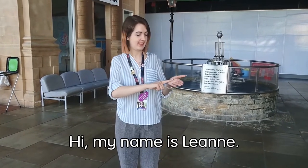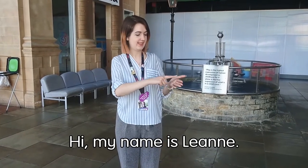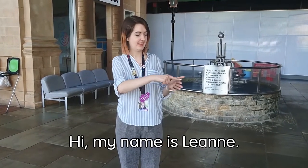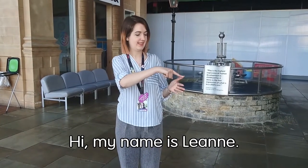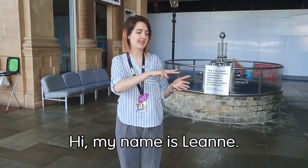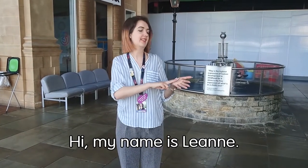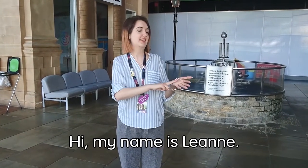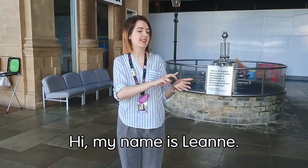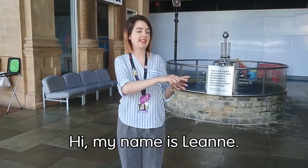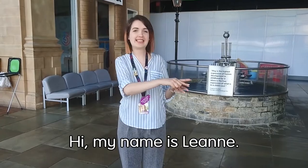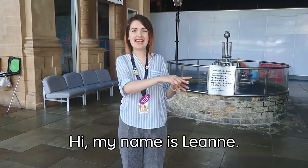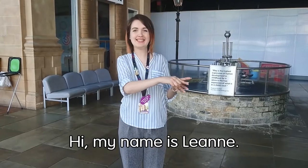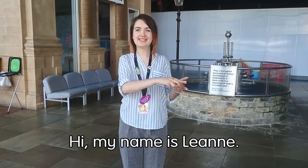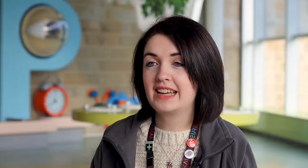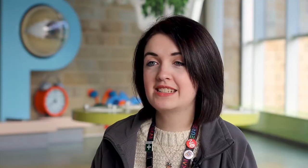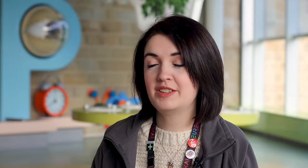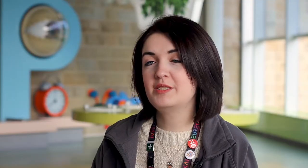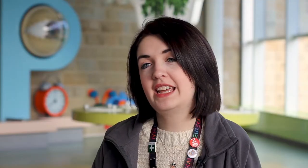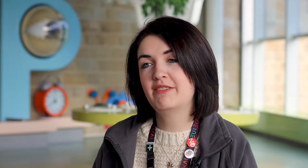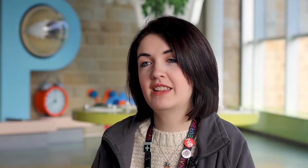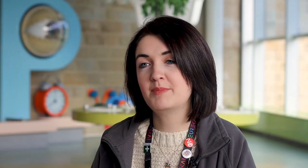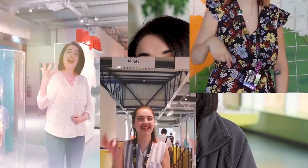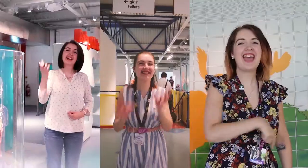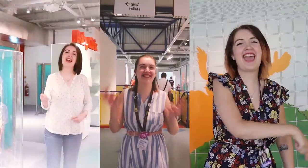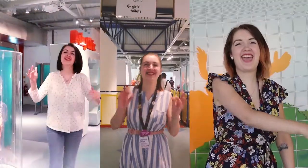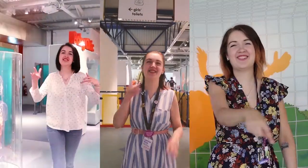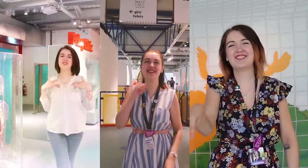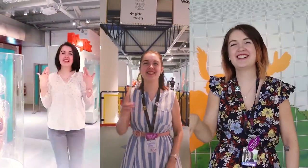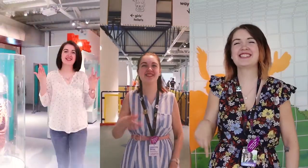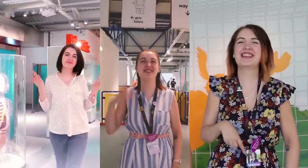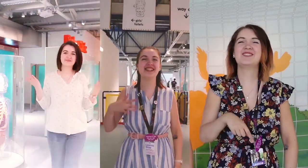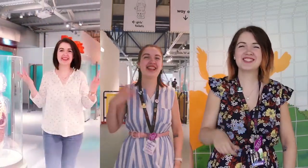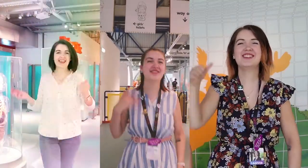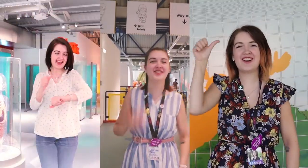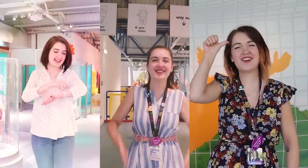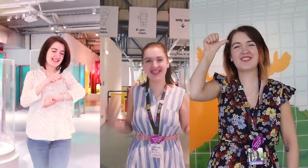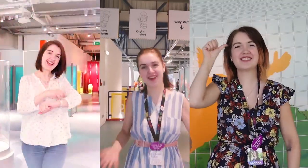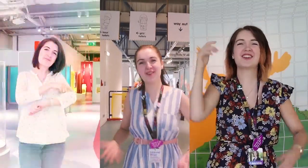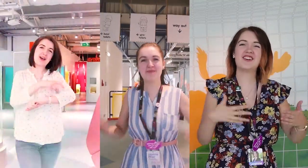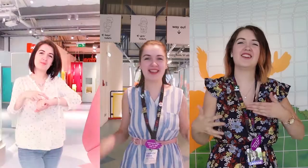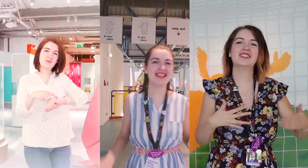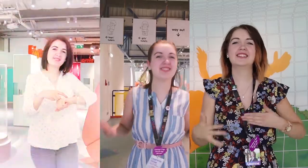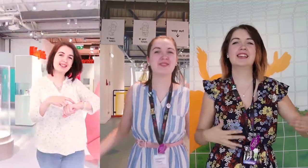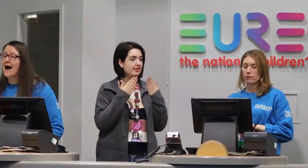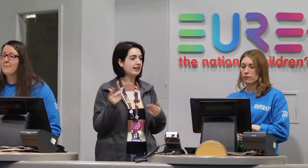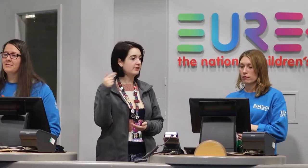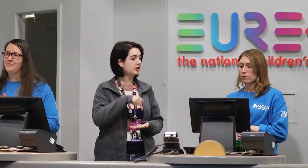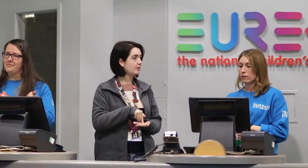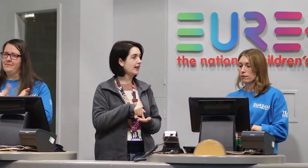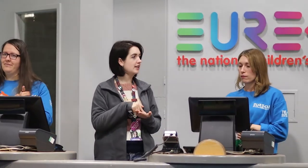really enjoy. And because of that, I get to use it here at the museum. So we do different music videos. I also run a sign club as well.